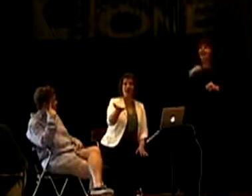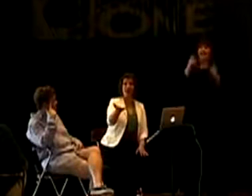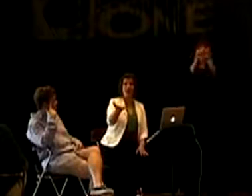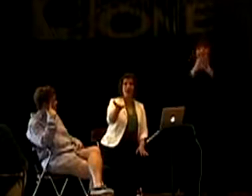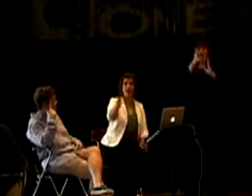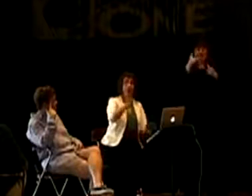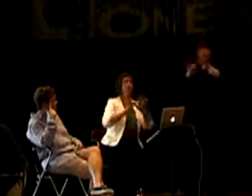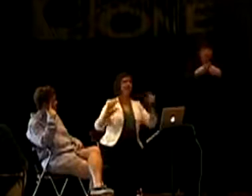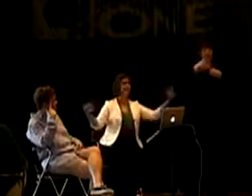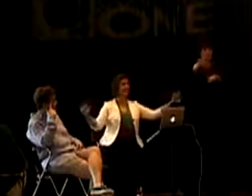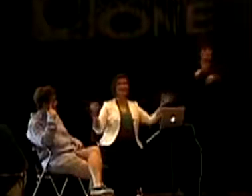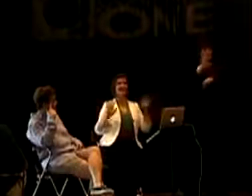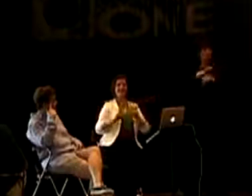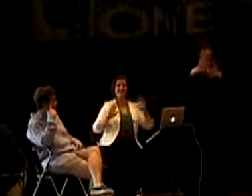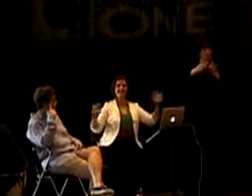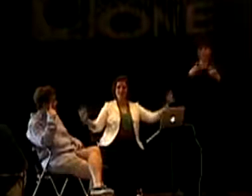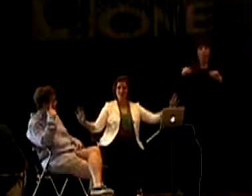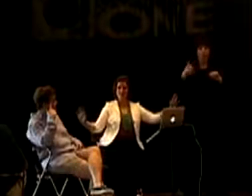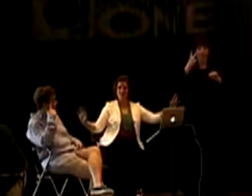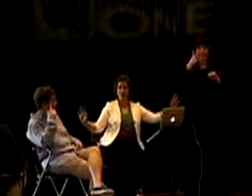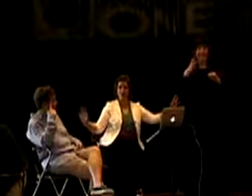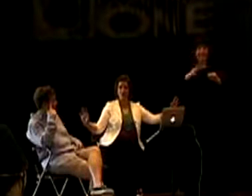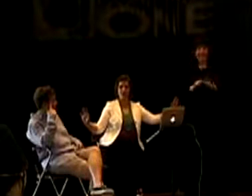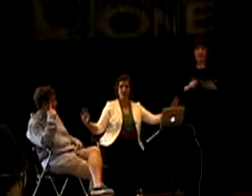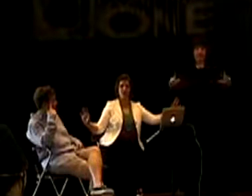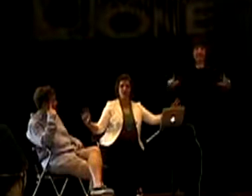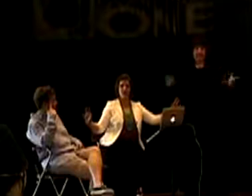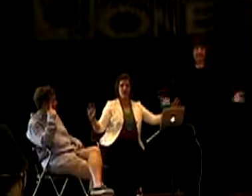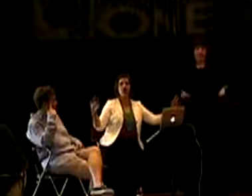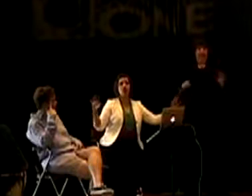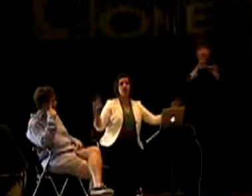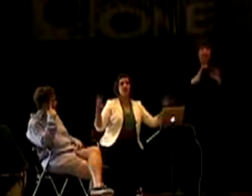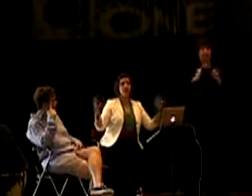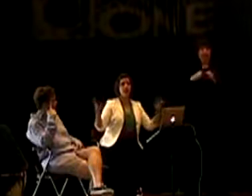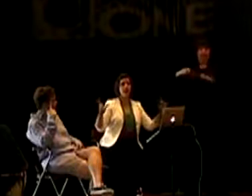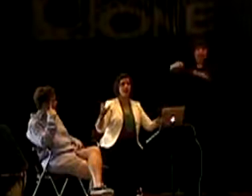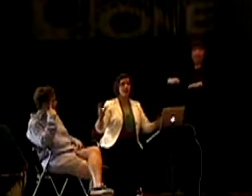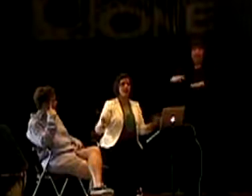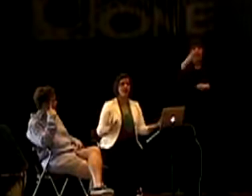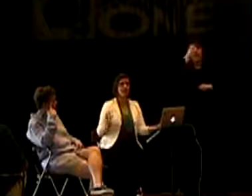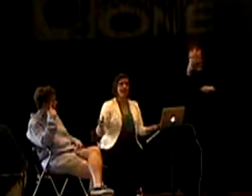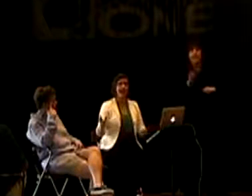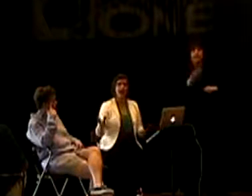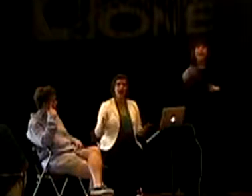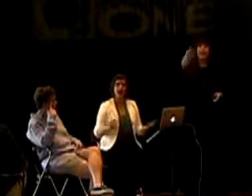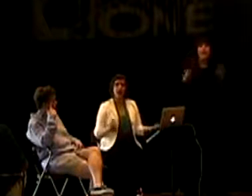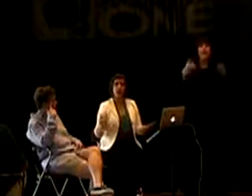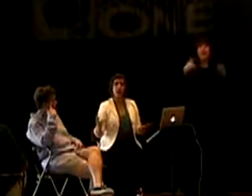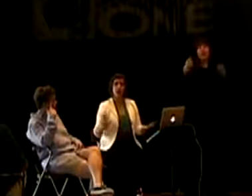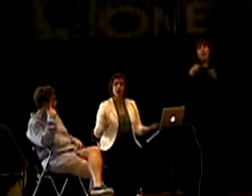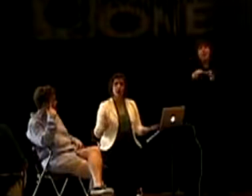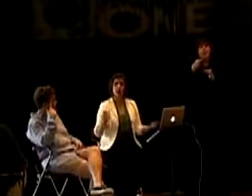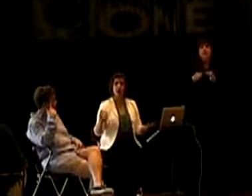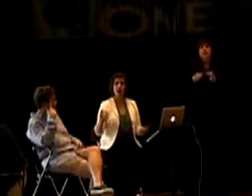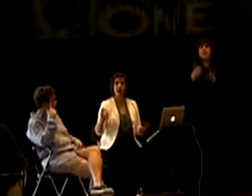online audience, who can only see the people up here at the front, just know that there may be a lag for a